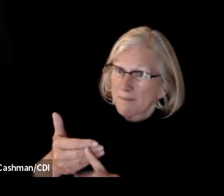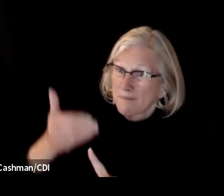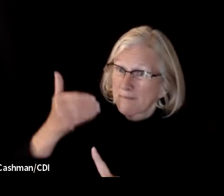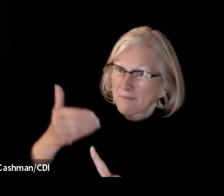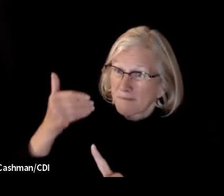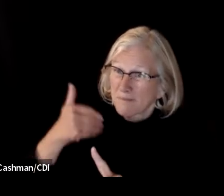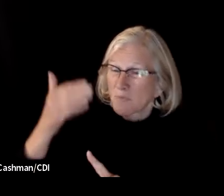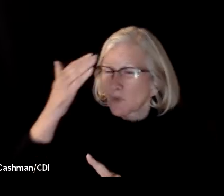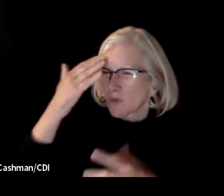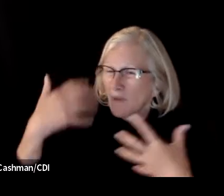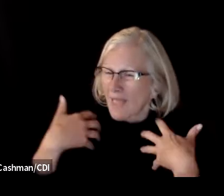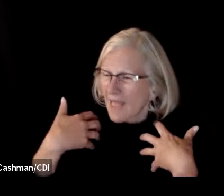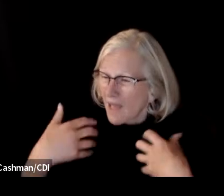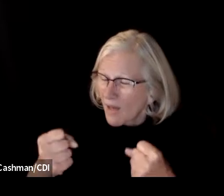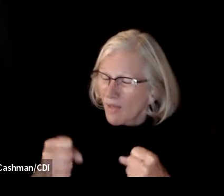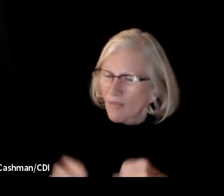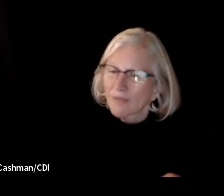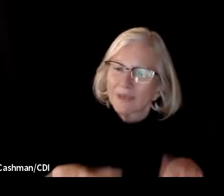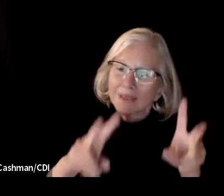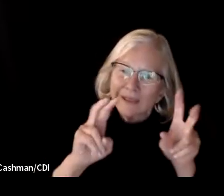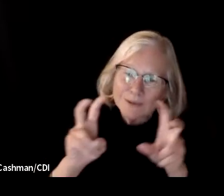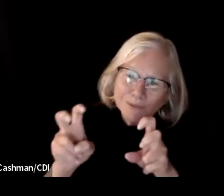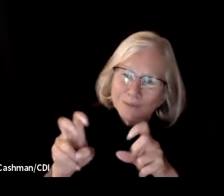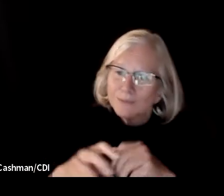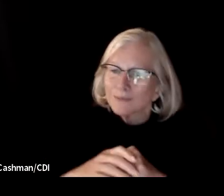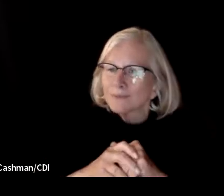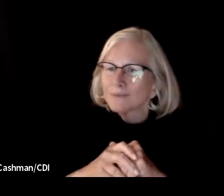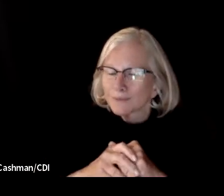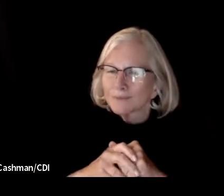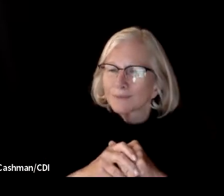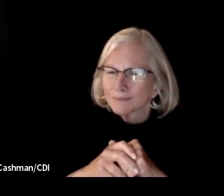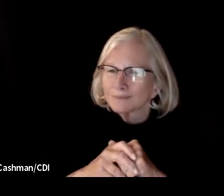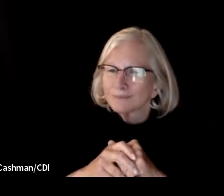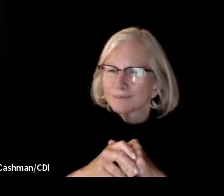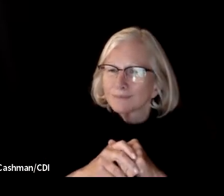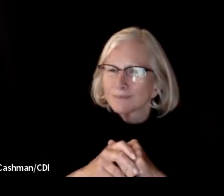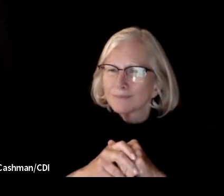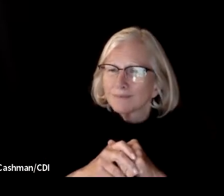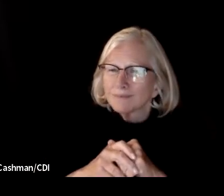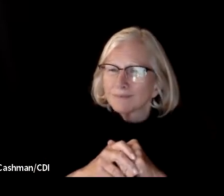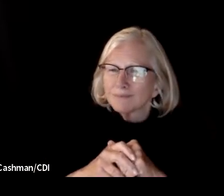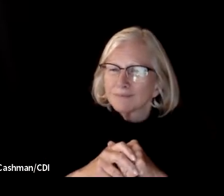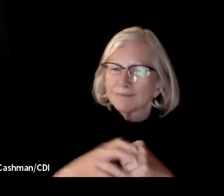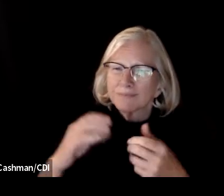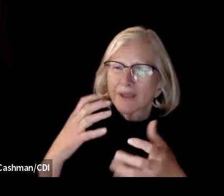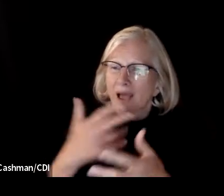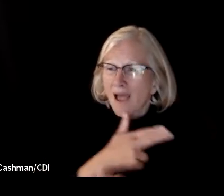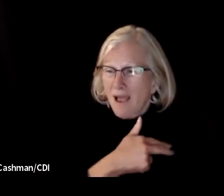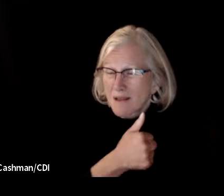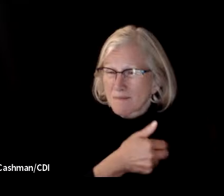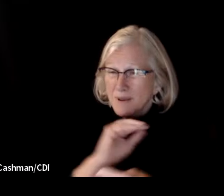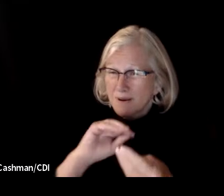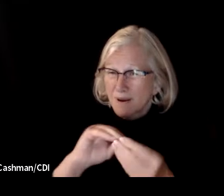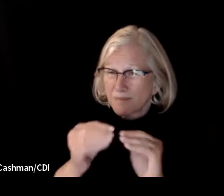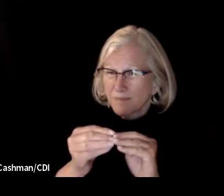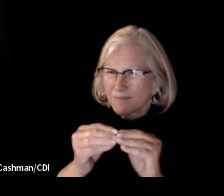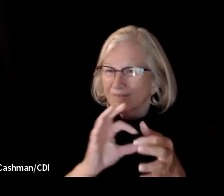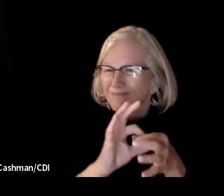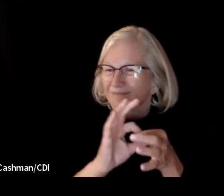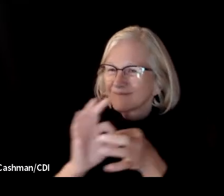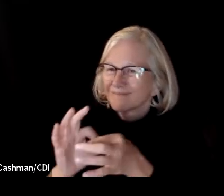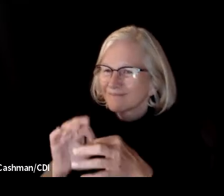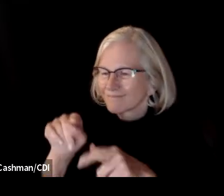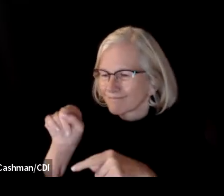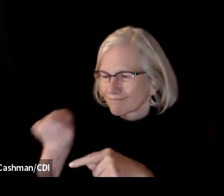the hospitalized cases, translate to mortality inequities as well. There were 4 deaths in